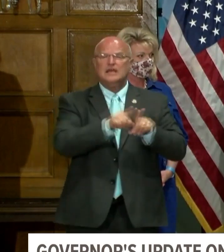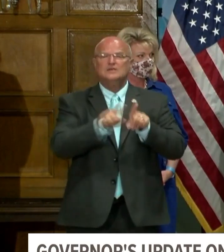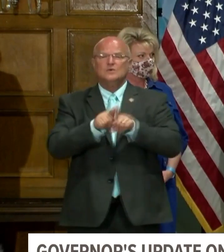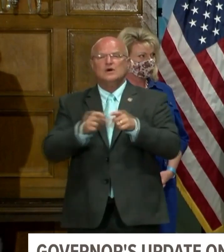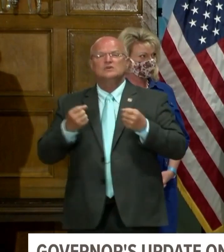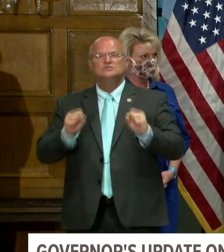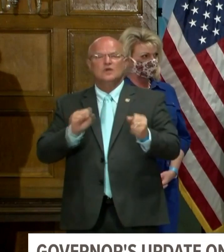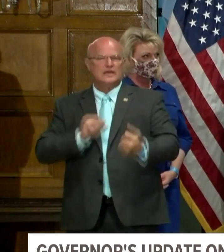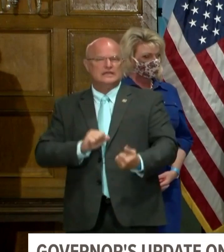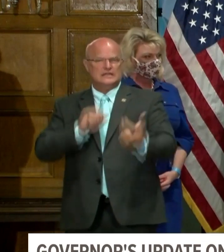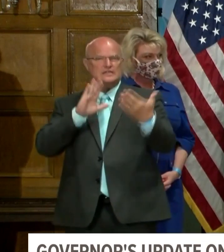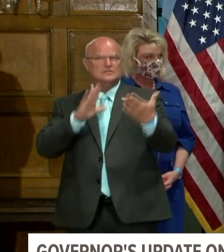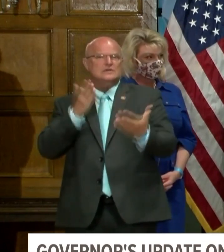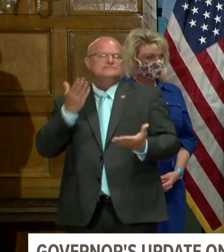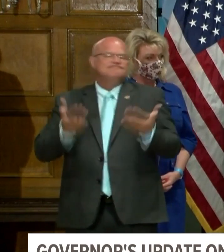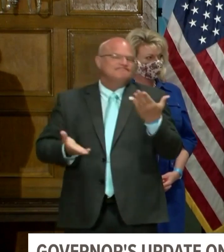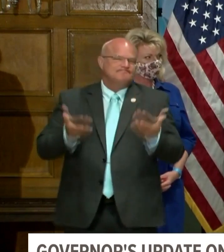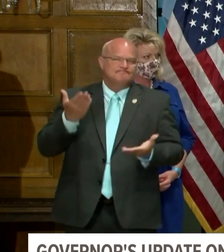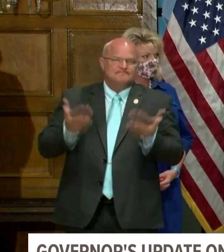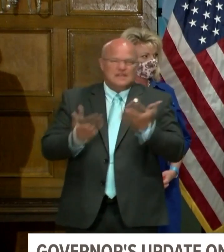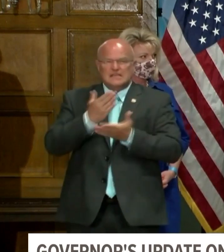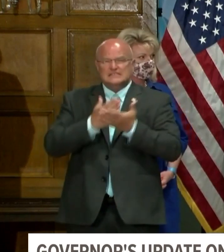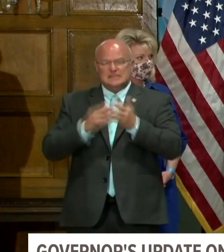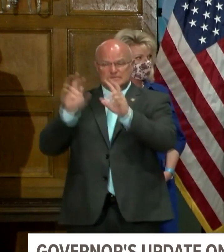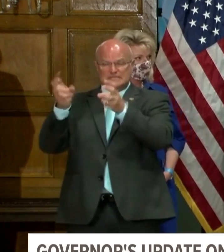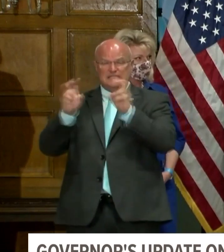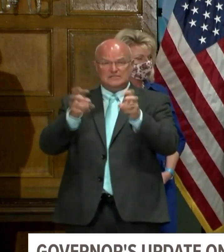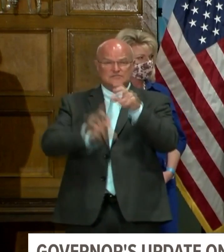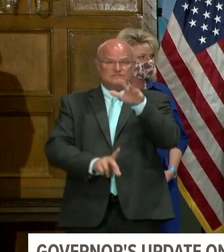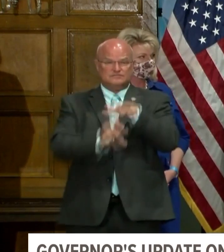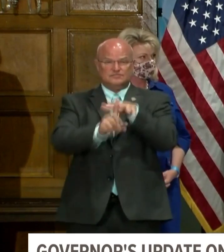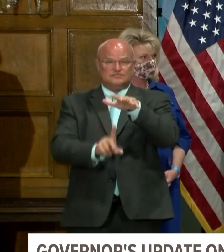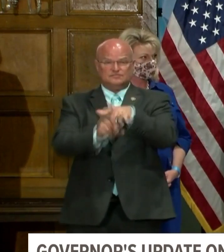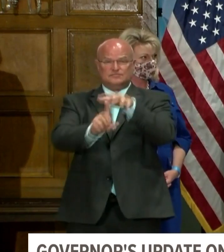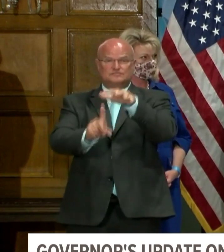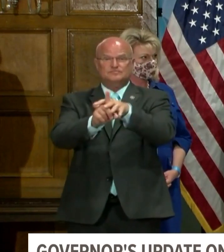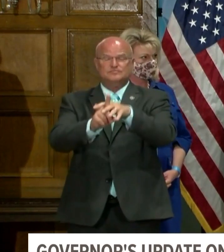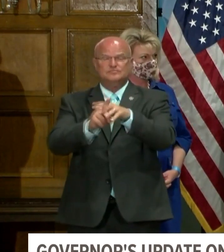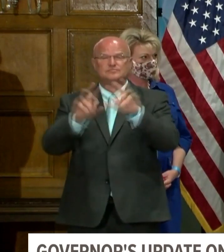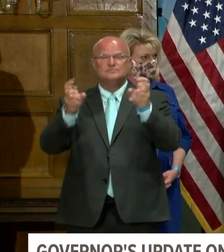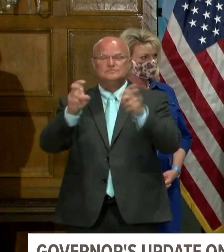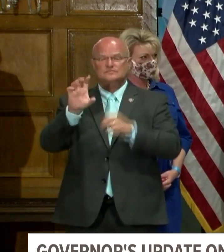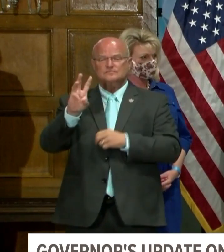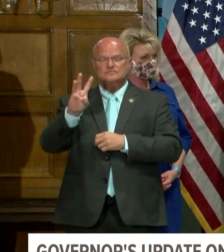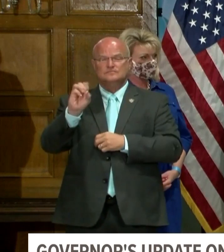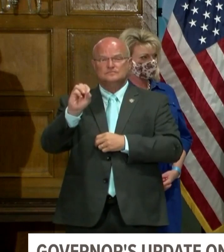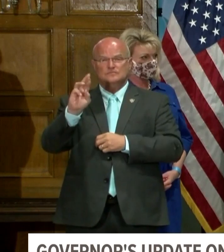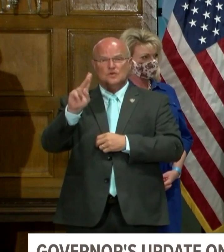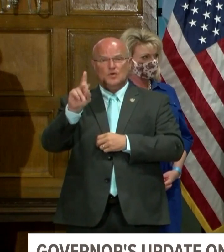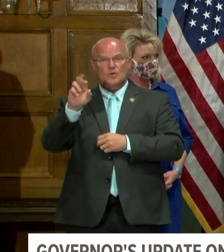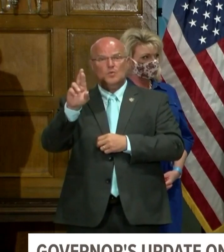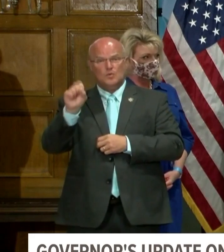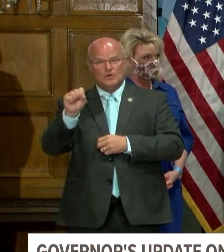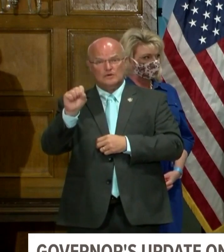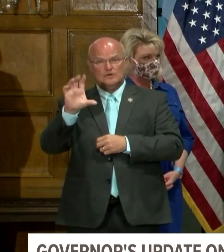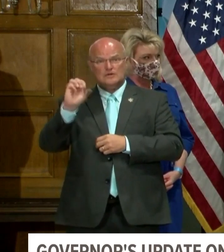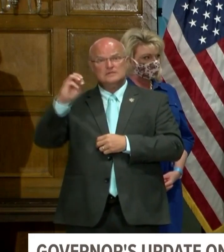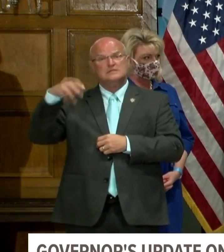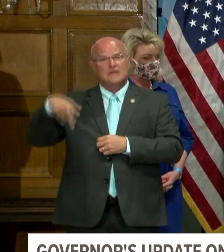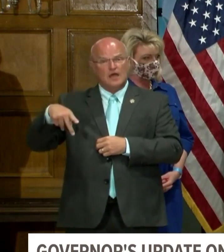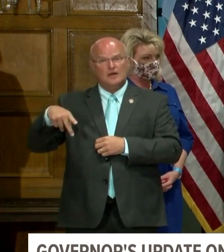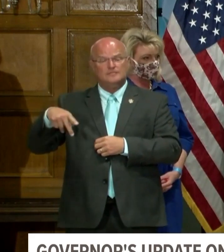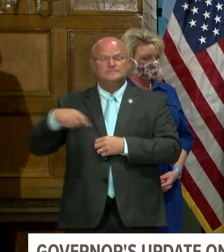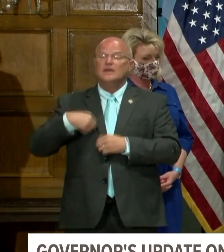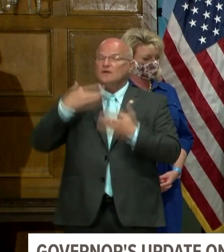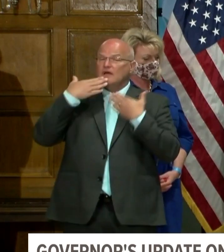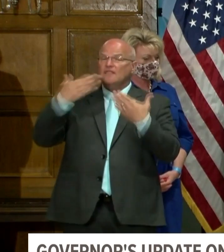to try and address maybe some of the issues that could arise with regard to workers' compensation. And I would like to thank